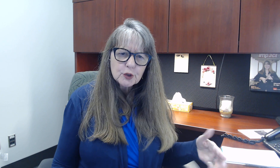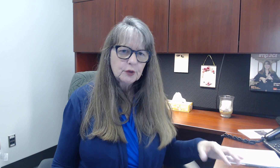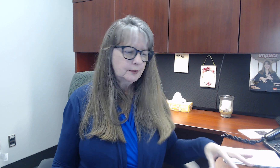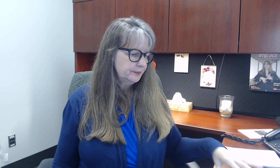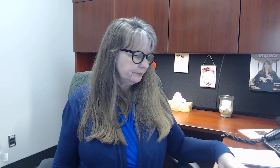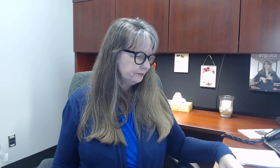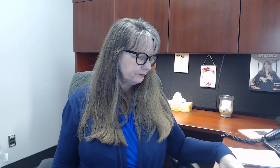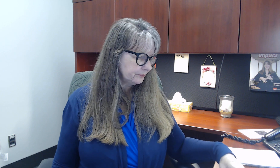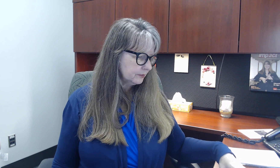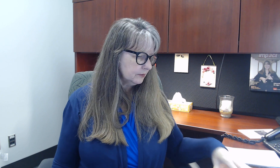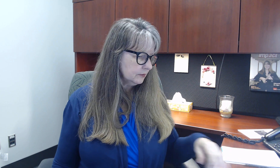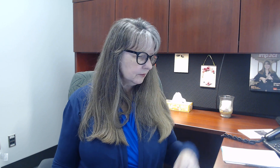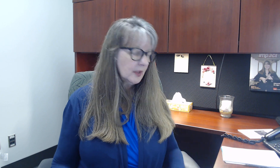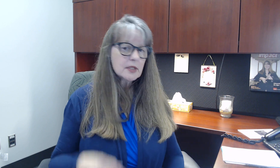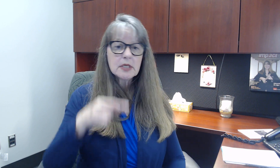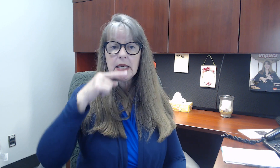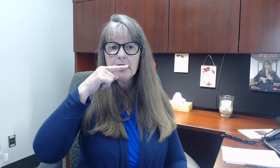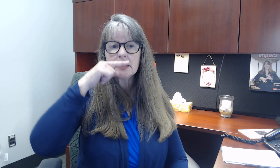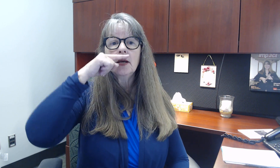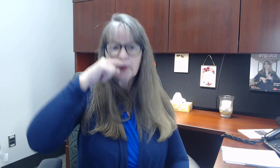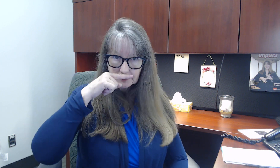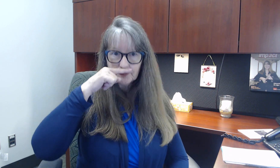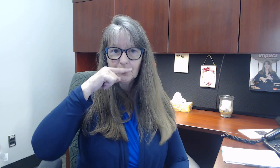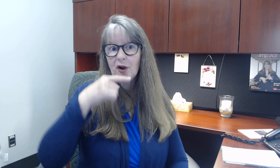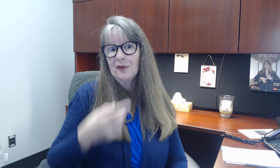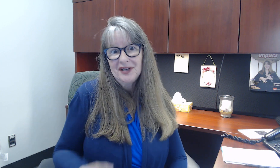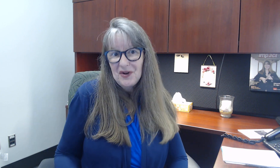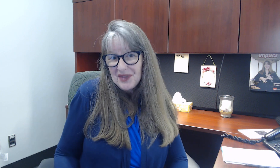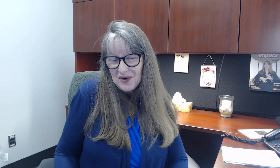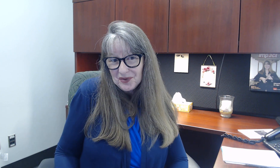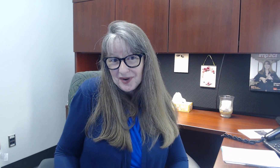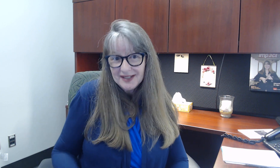Artificial. Sneeze. We already know that one, right?